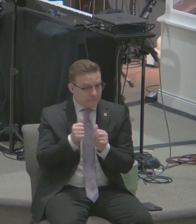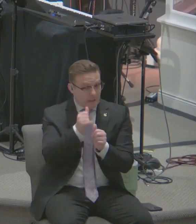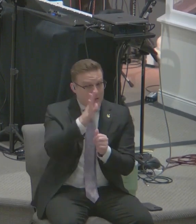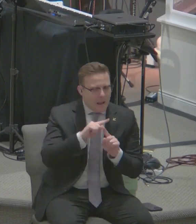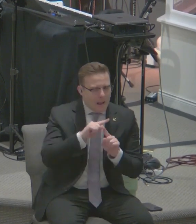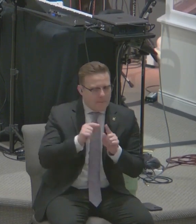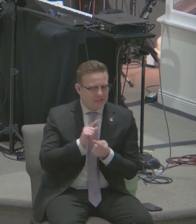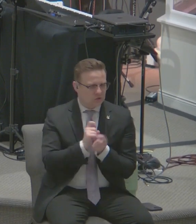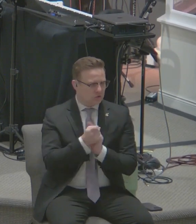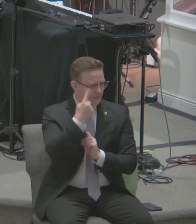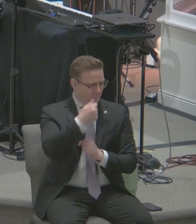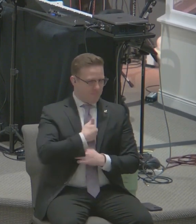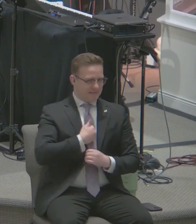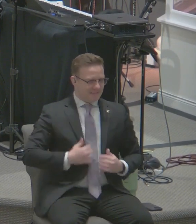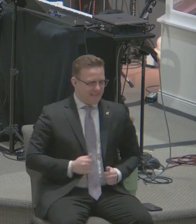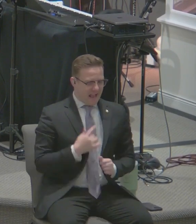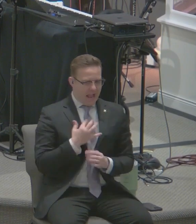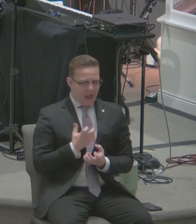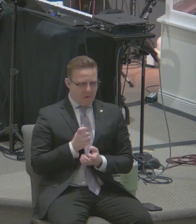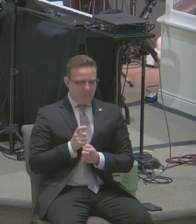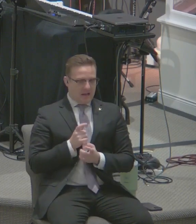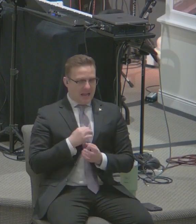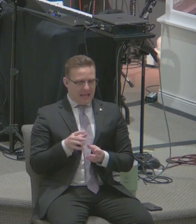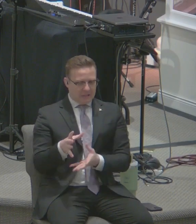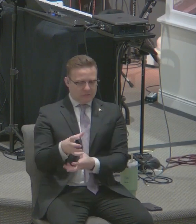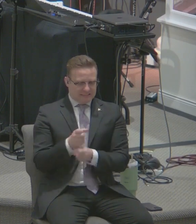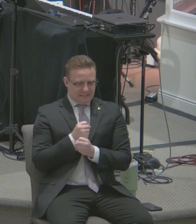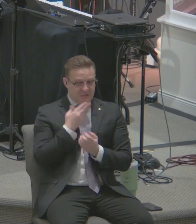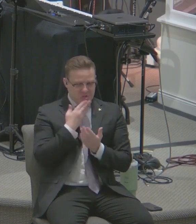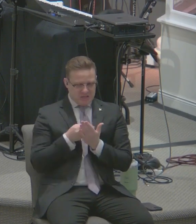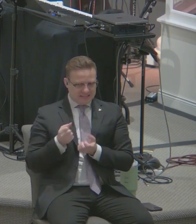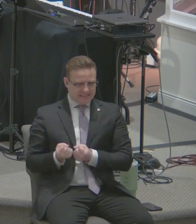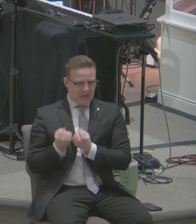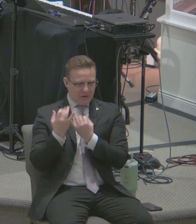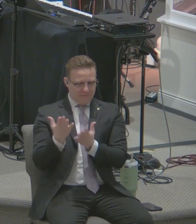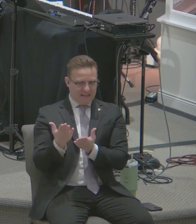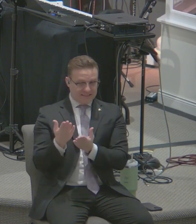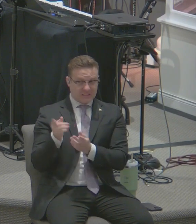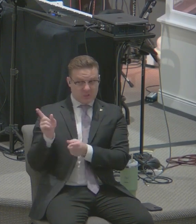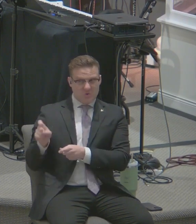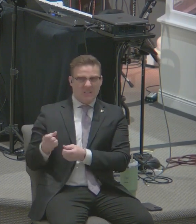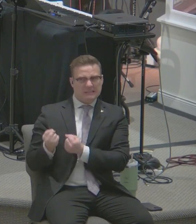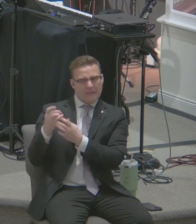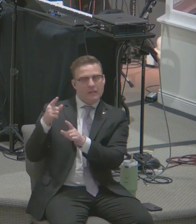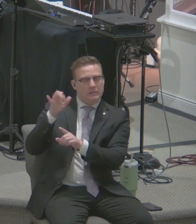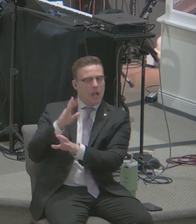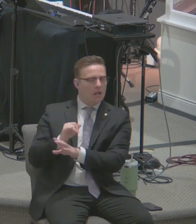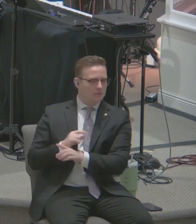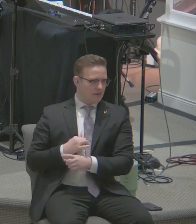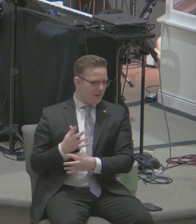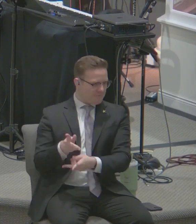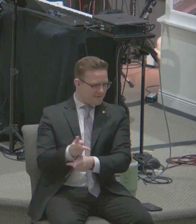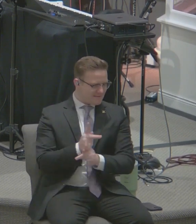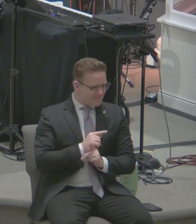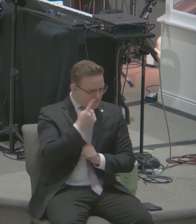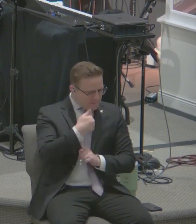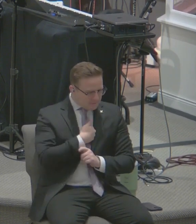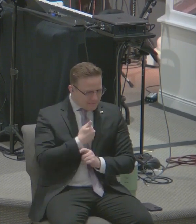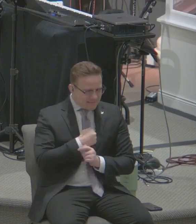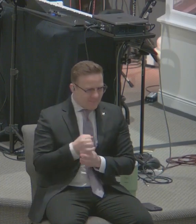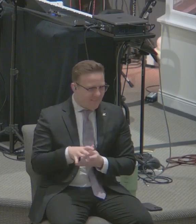The Bible says in one place they were taking the good sacrifices for themselves. And they